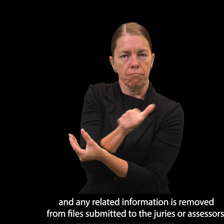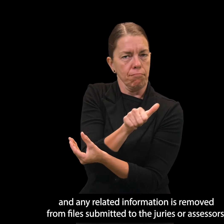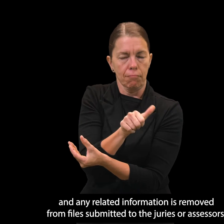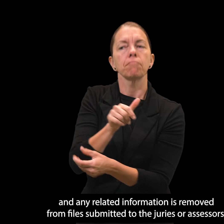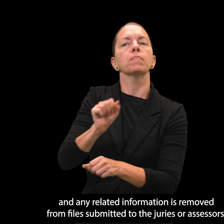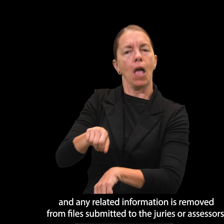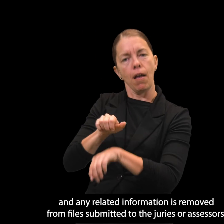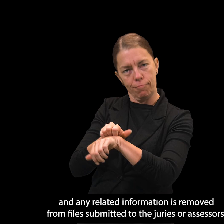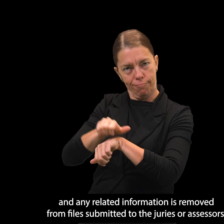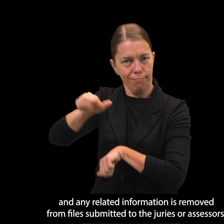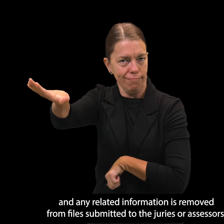assessors